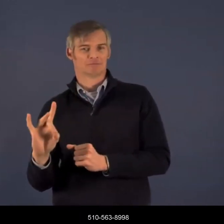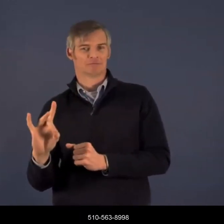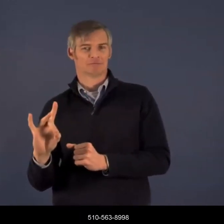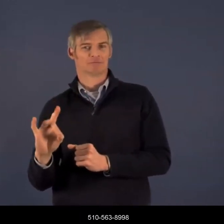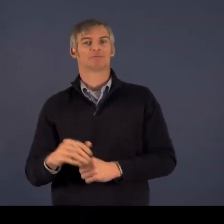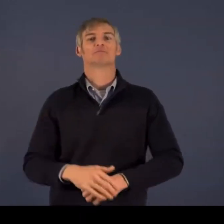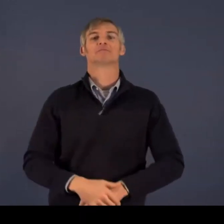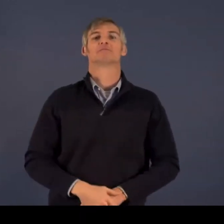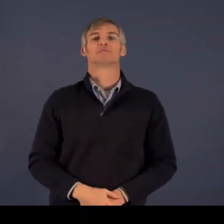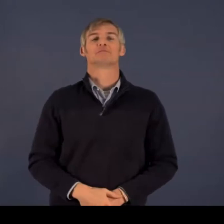510-563-8998.